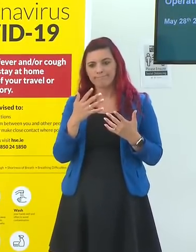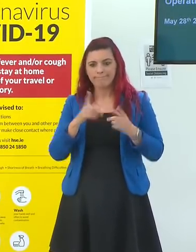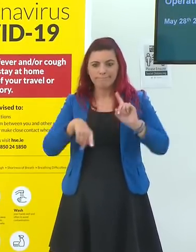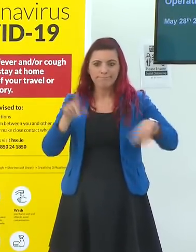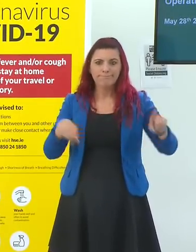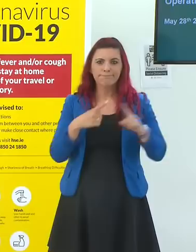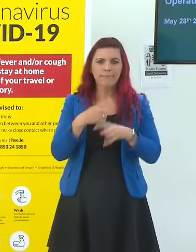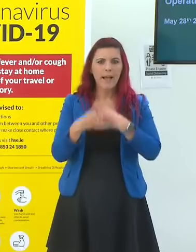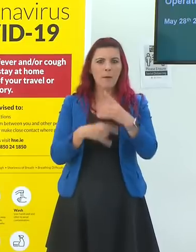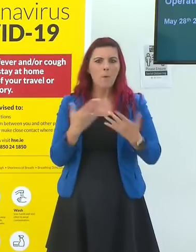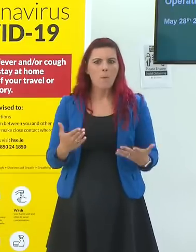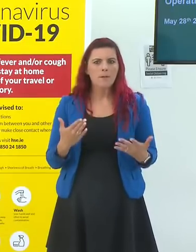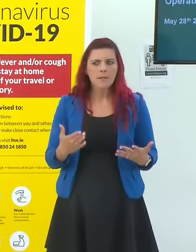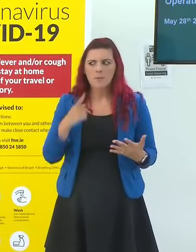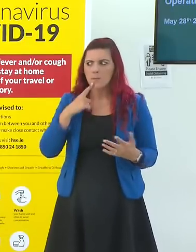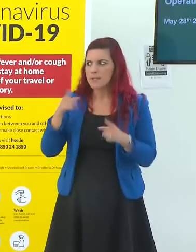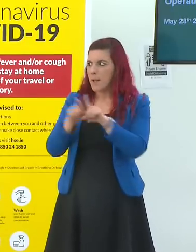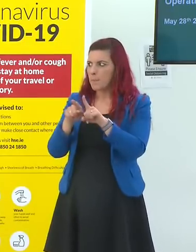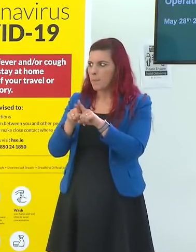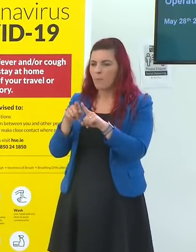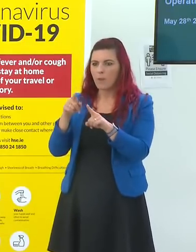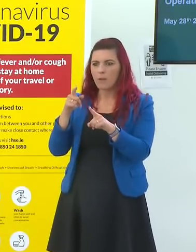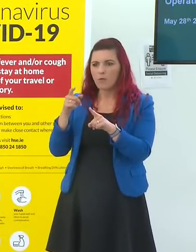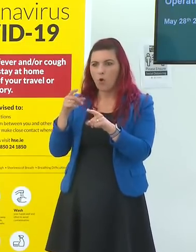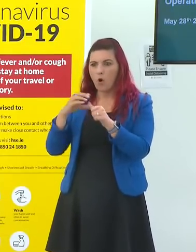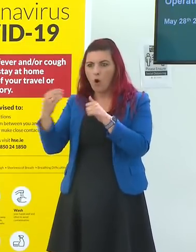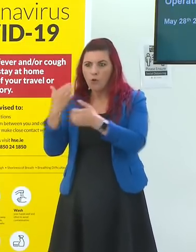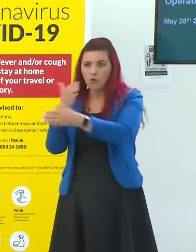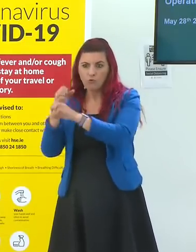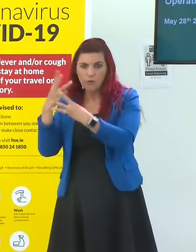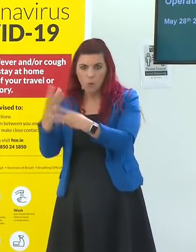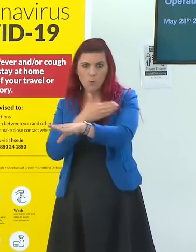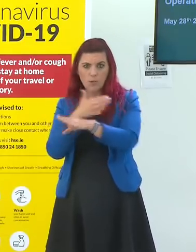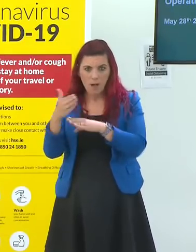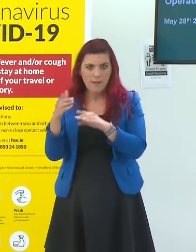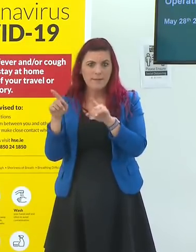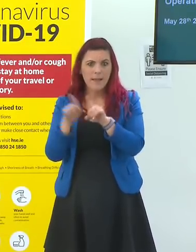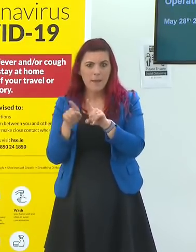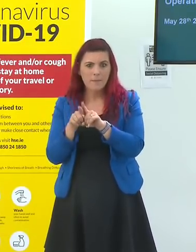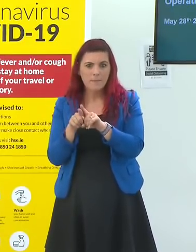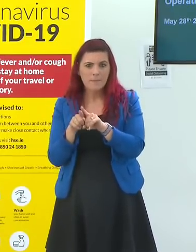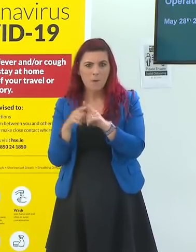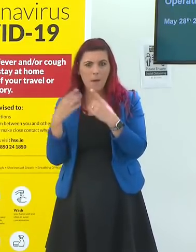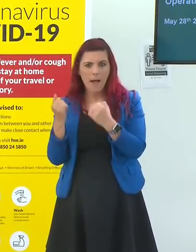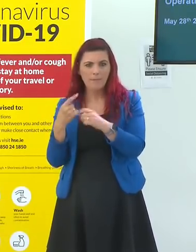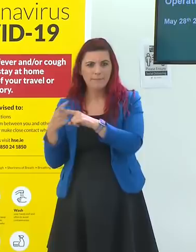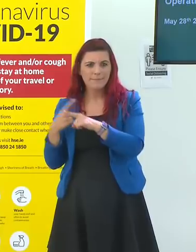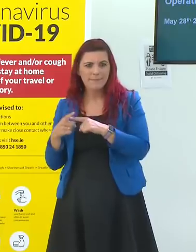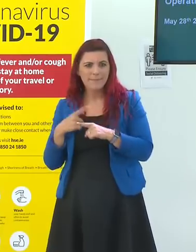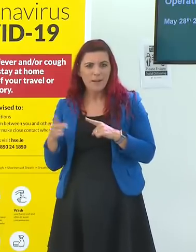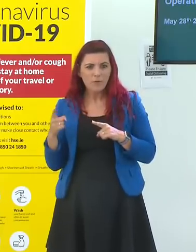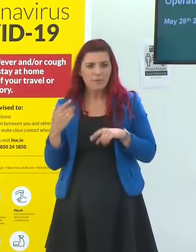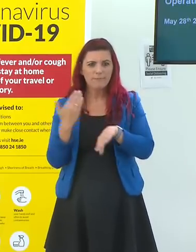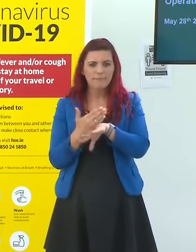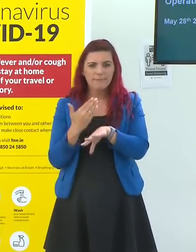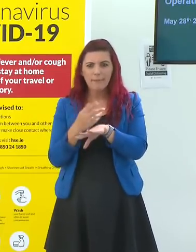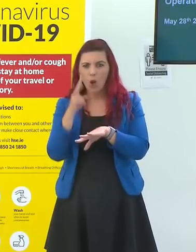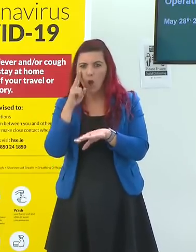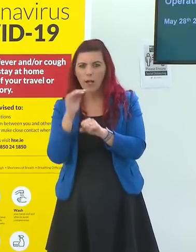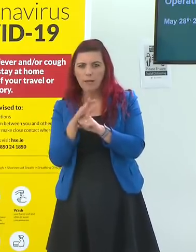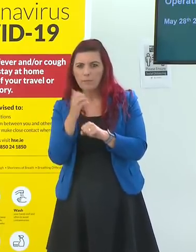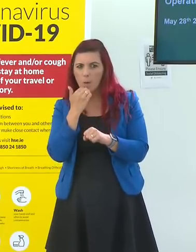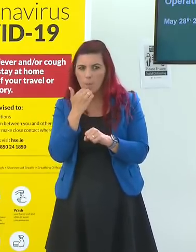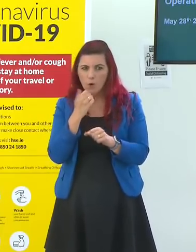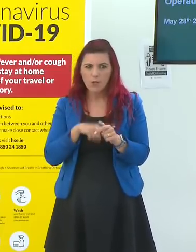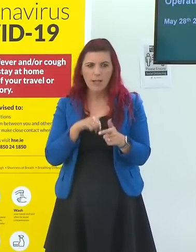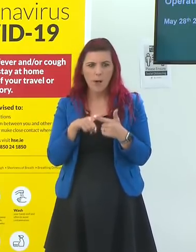And like ourselves, other countries want to restart their screening services too. And there's different plans looking at volume, the type of